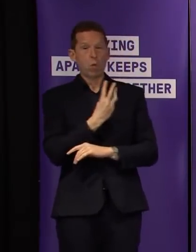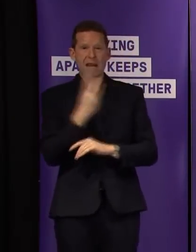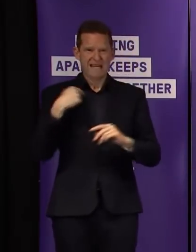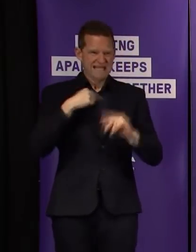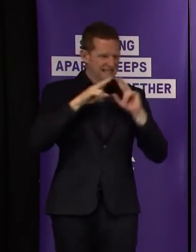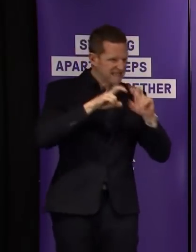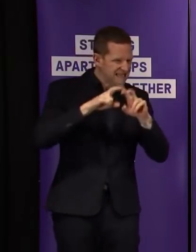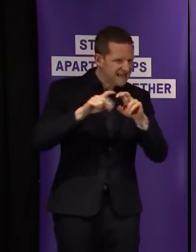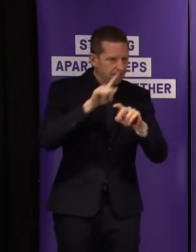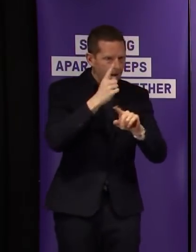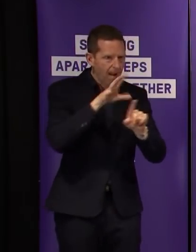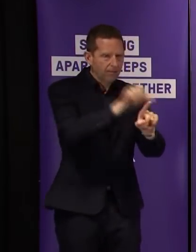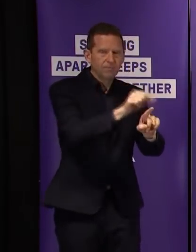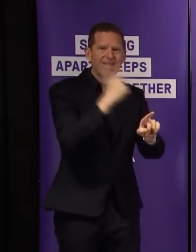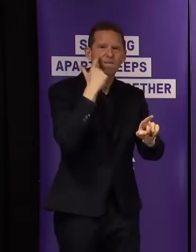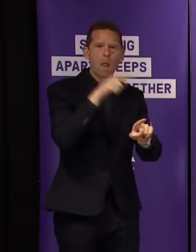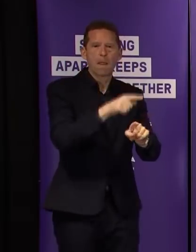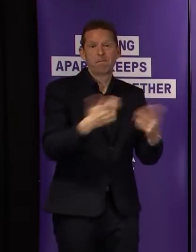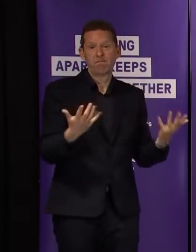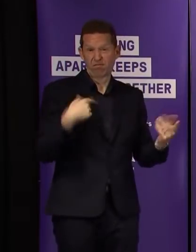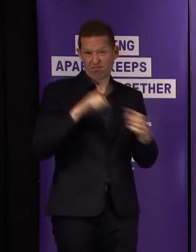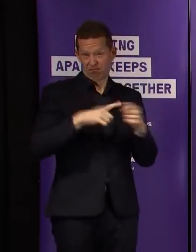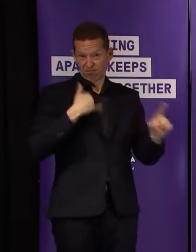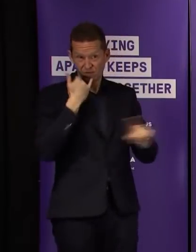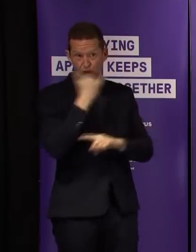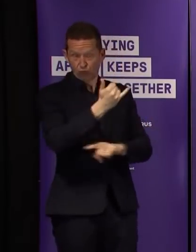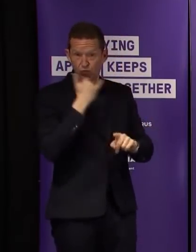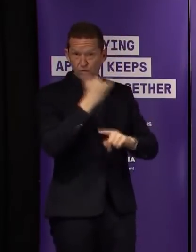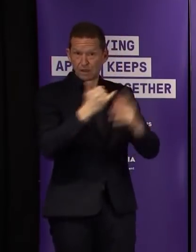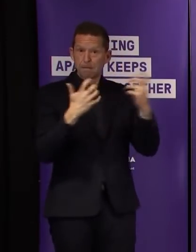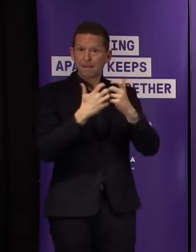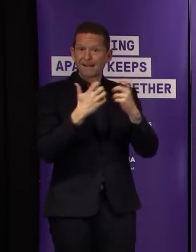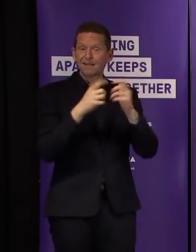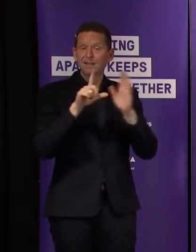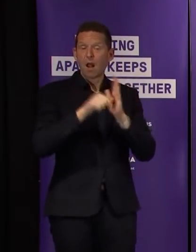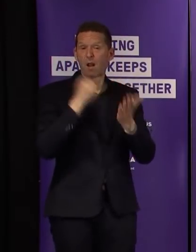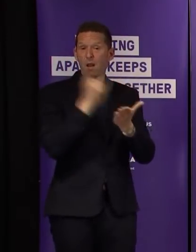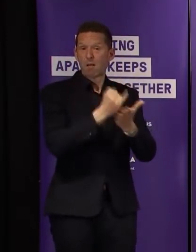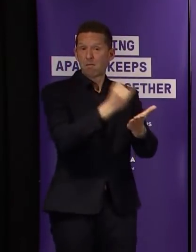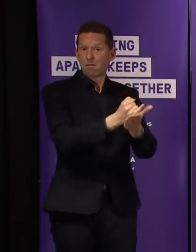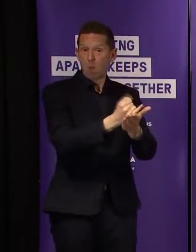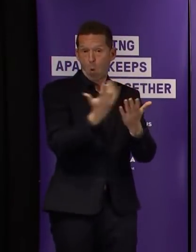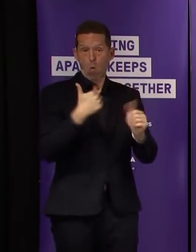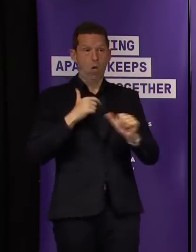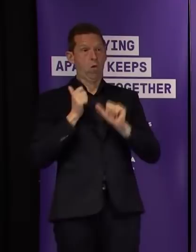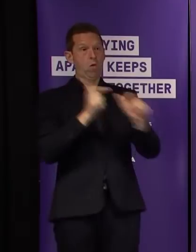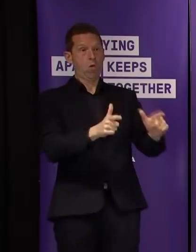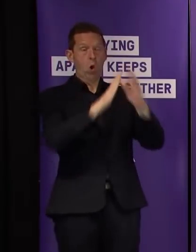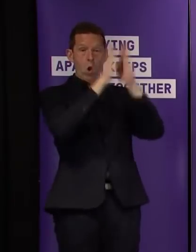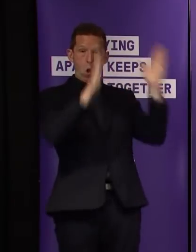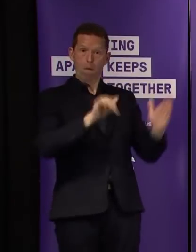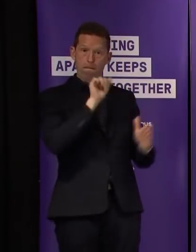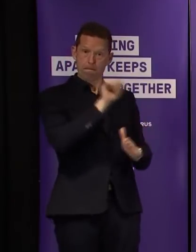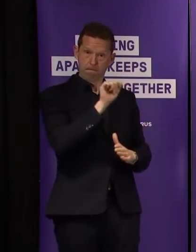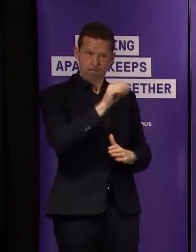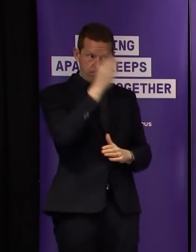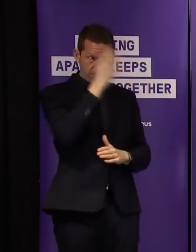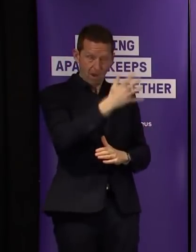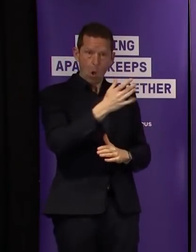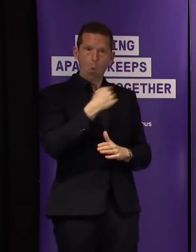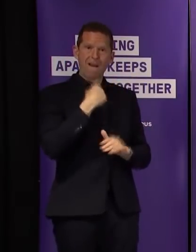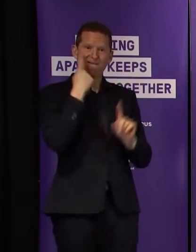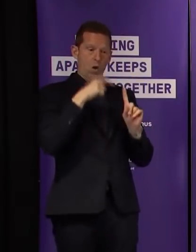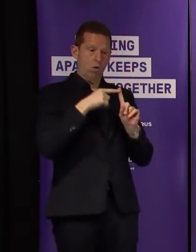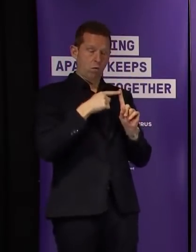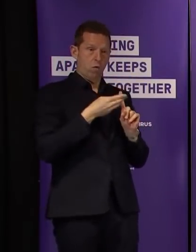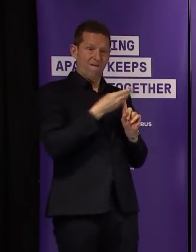be found. And despite ringing as many times as we can, despite door knocking, and that's happening to every single close contact